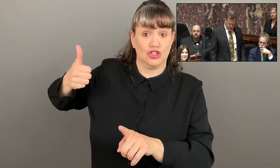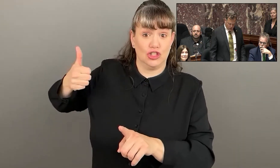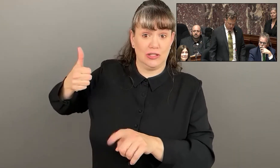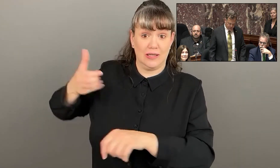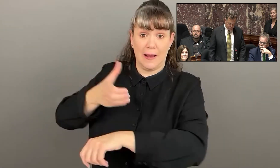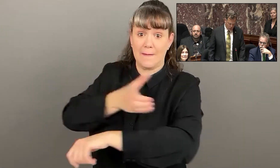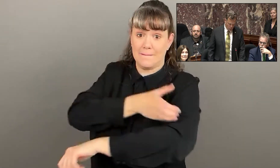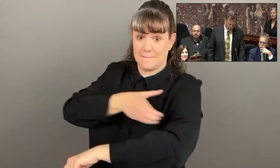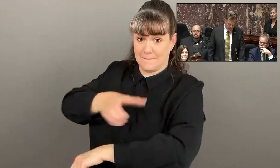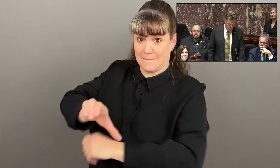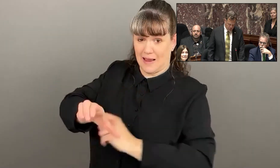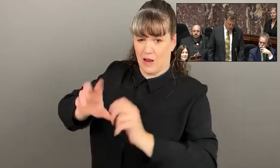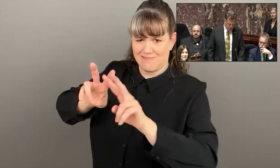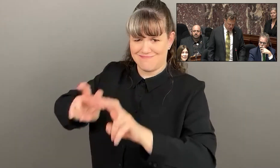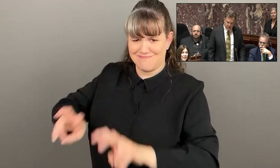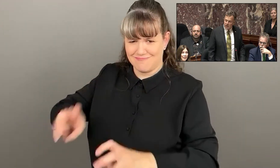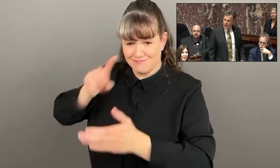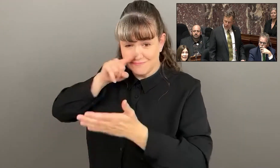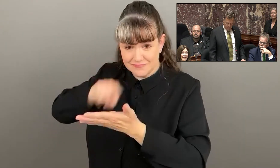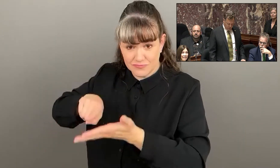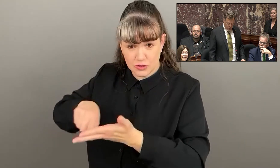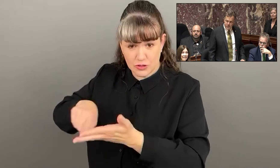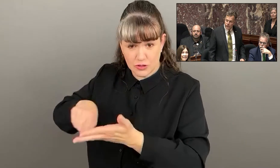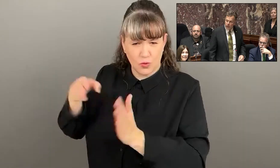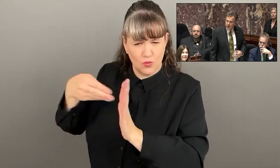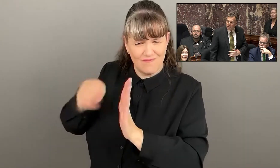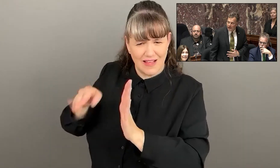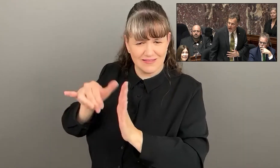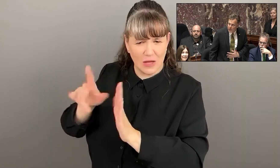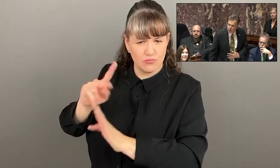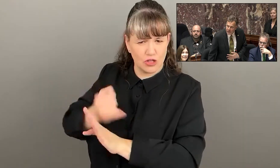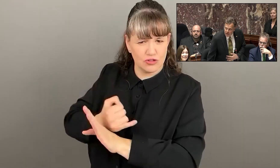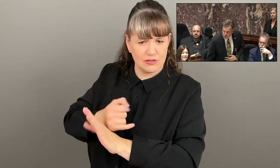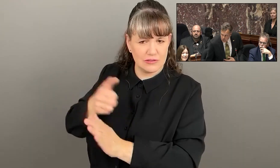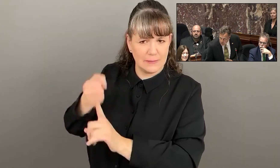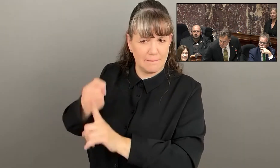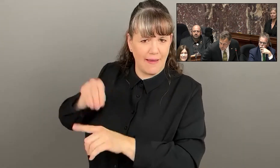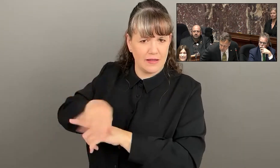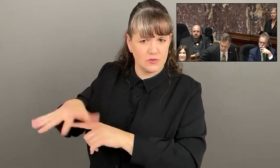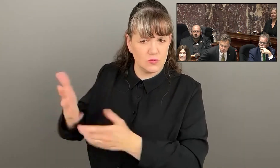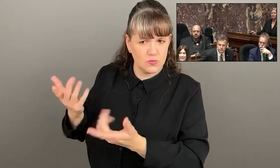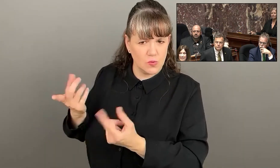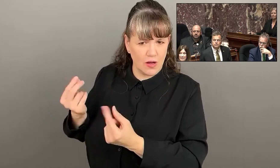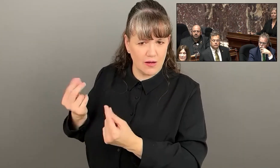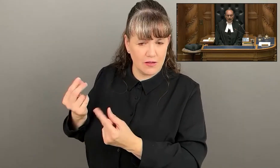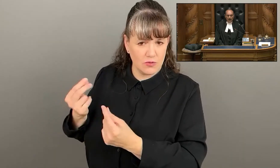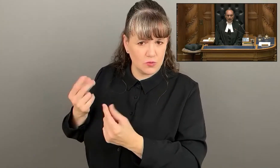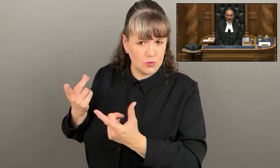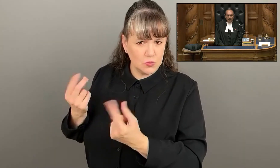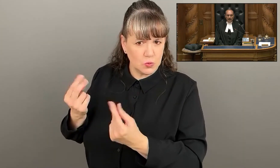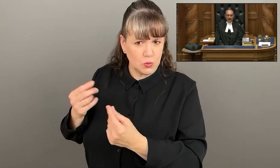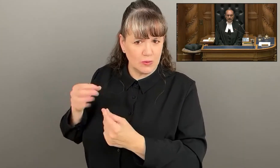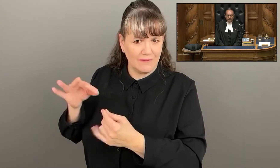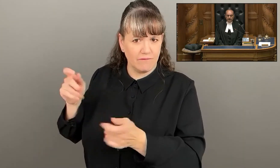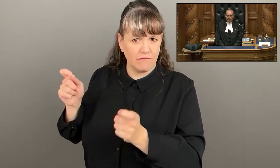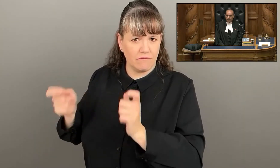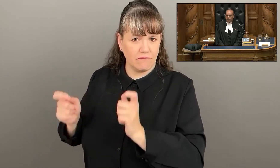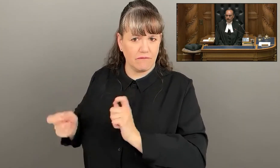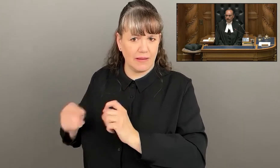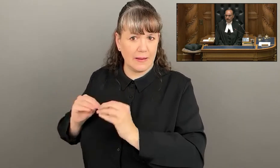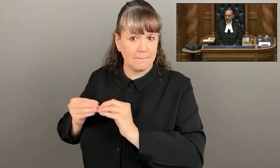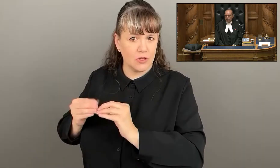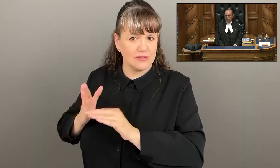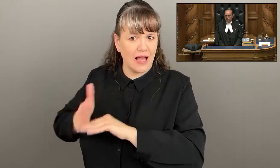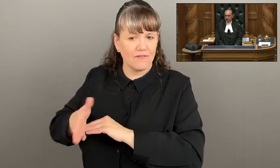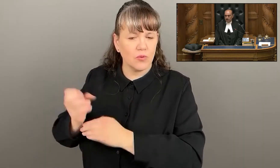that there are consequences when the numbers are adjusted for the convenience of oil and gas multinationals? Premier. Thank you,